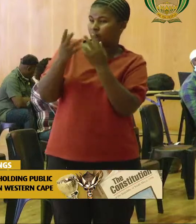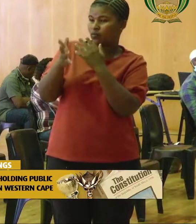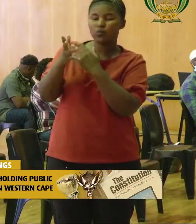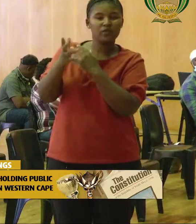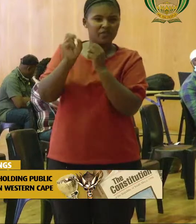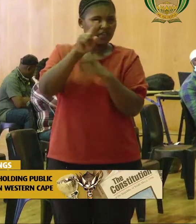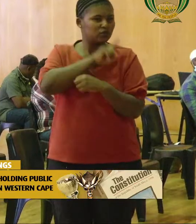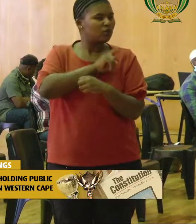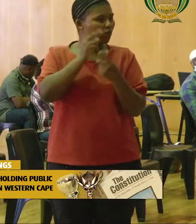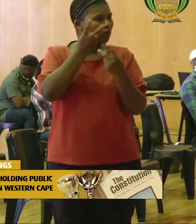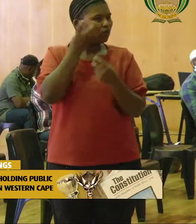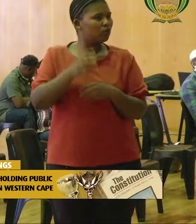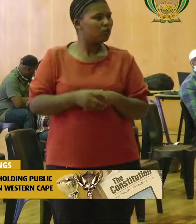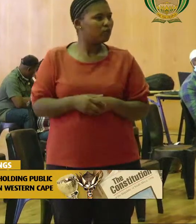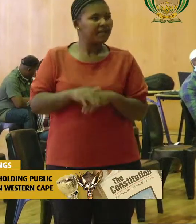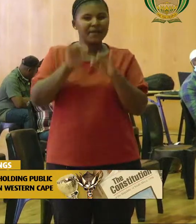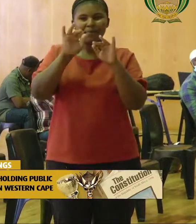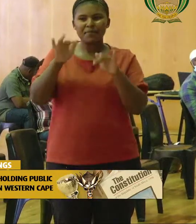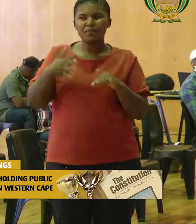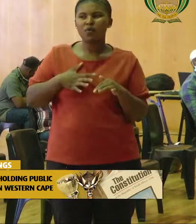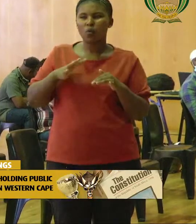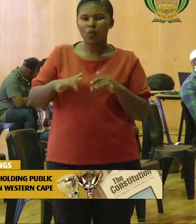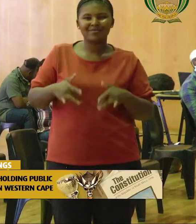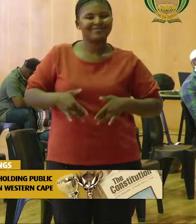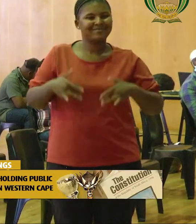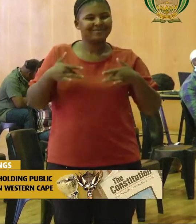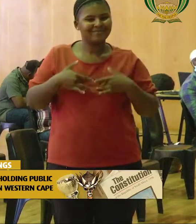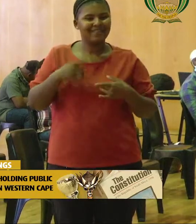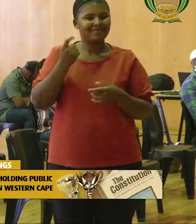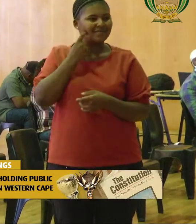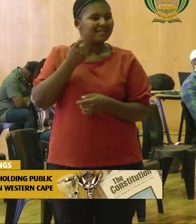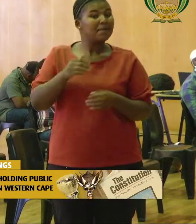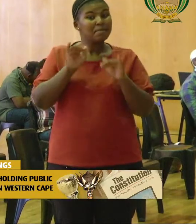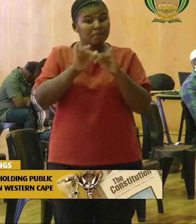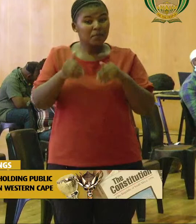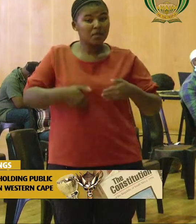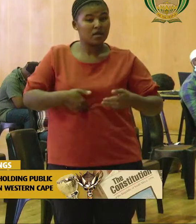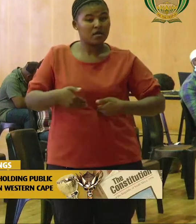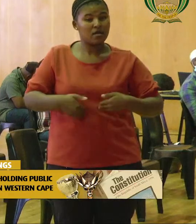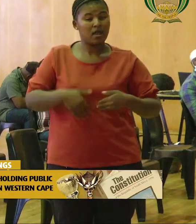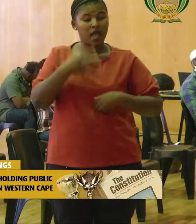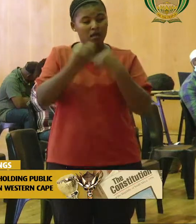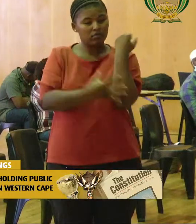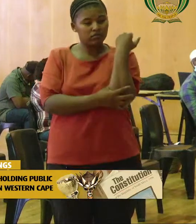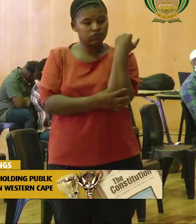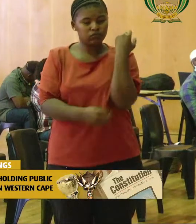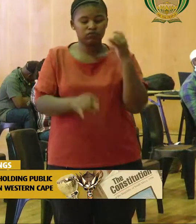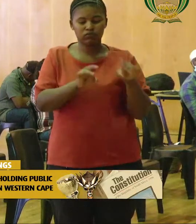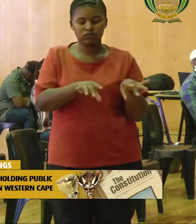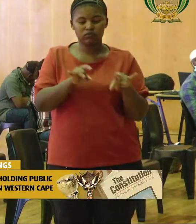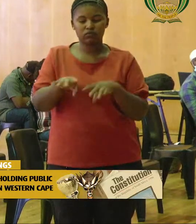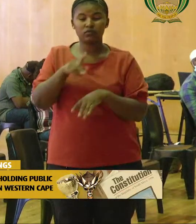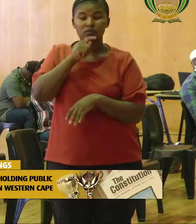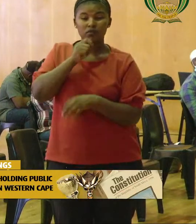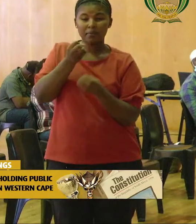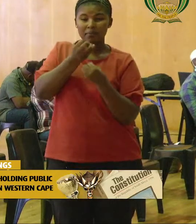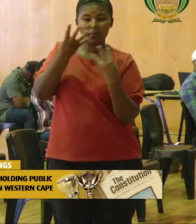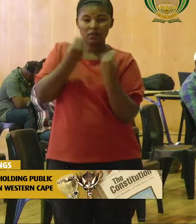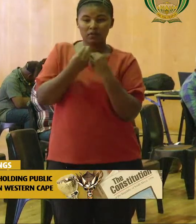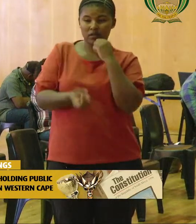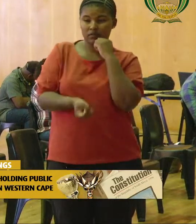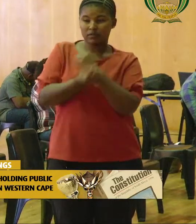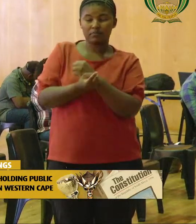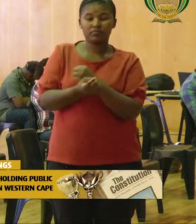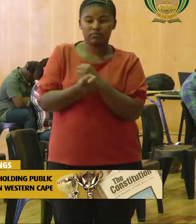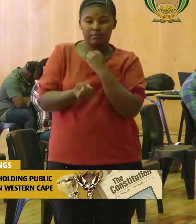live. People want to live. People are hungry. There's a lot of poverty. There's a lot of many things that are not going